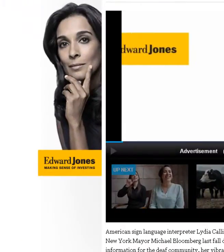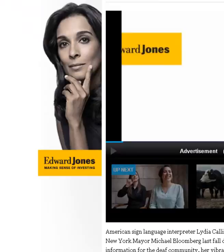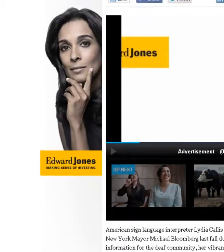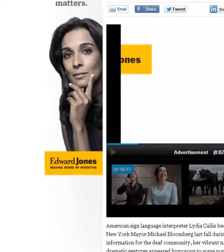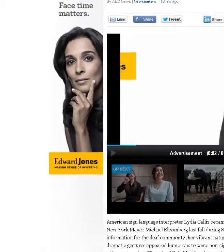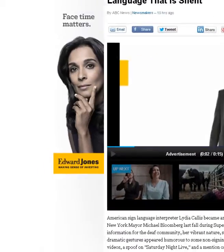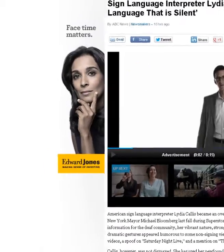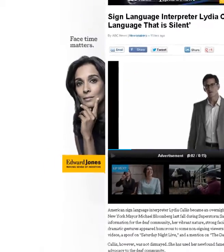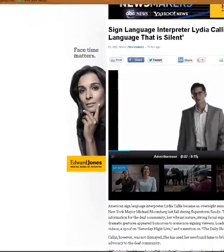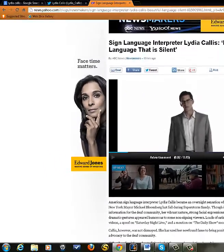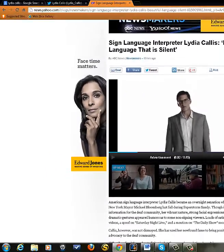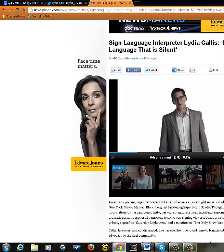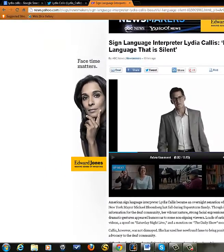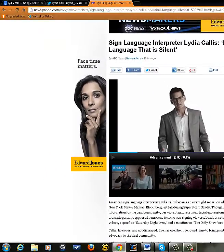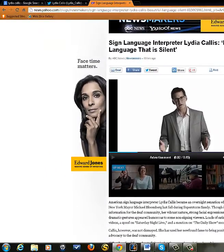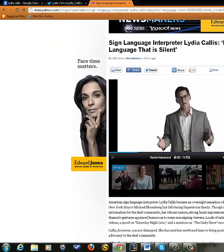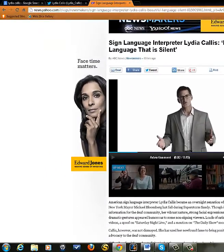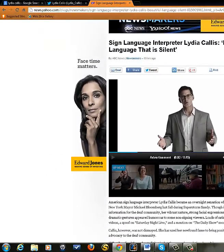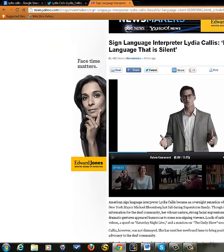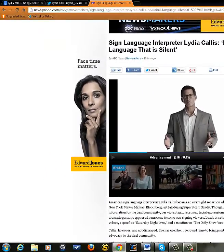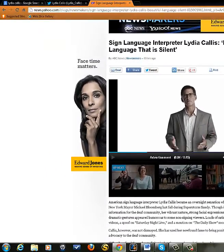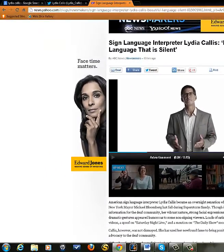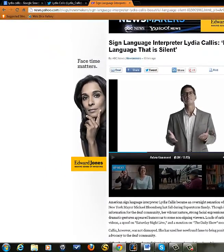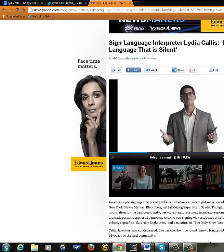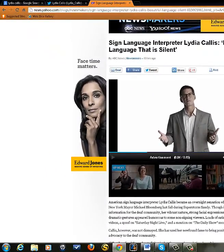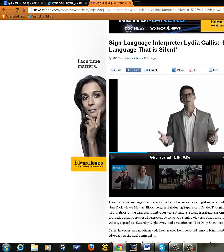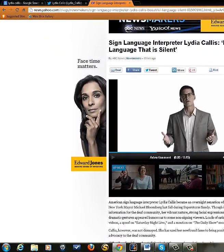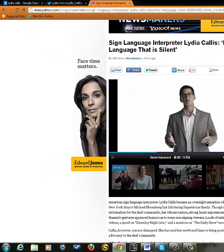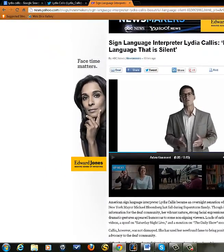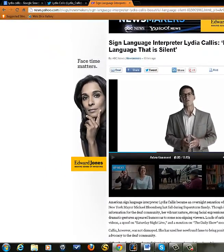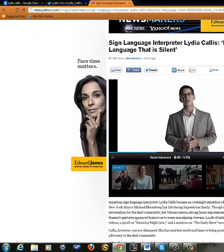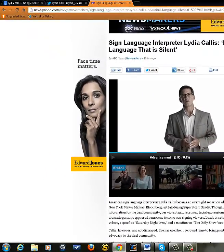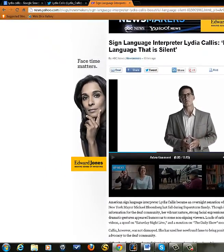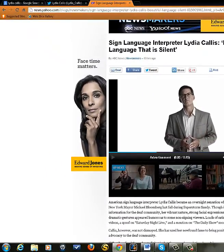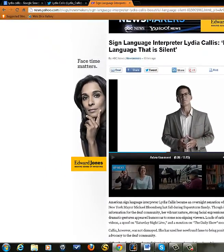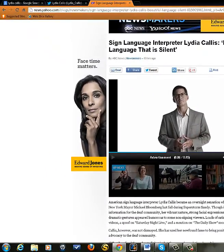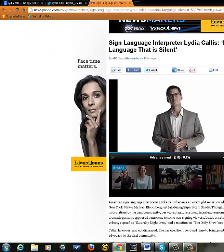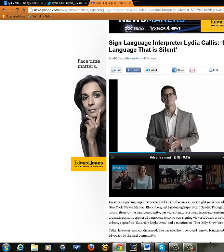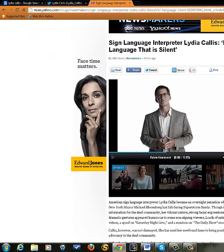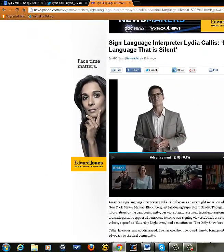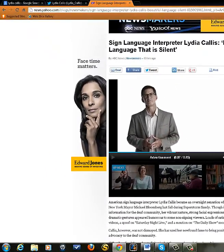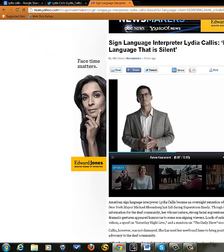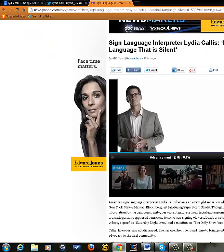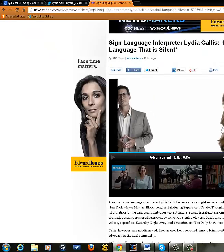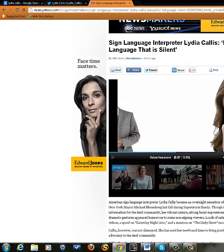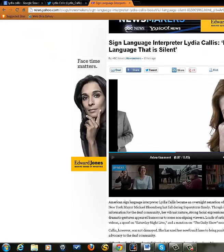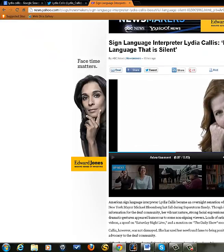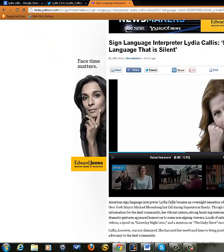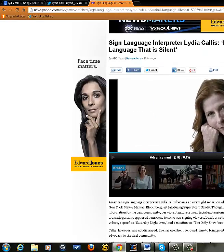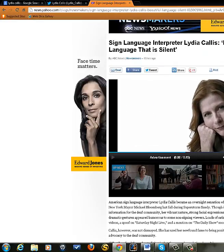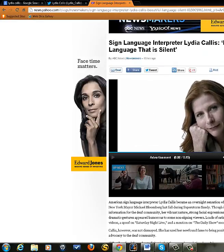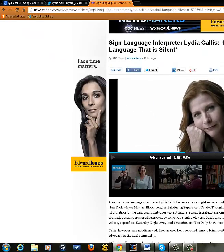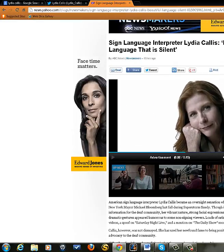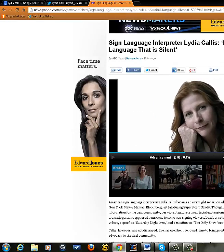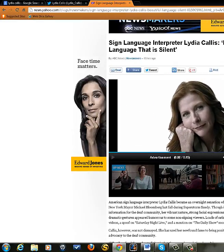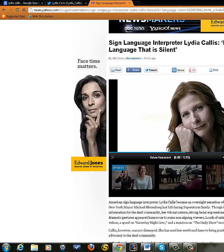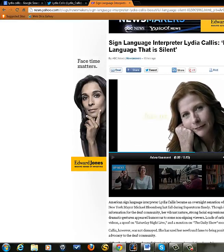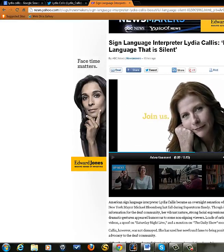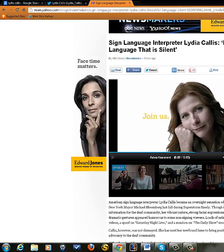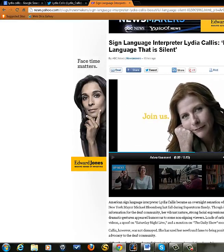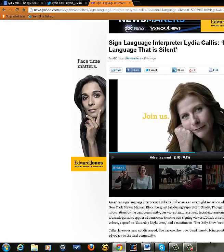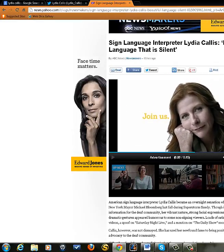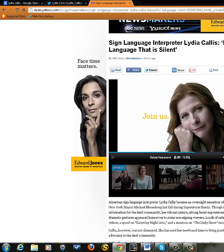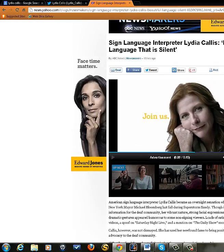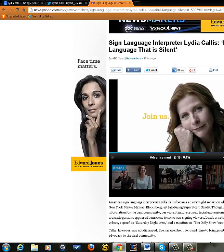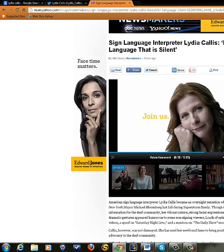If you have the nerve to believe that in a puzzling financial world, clarity is king. Join the nearly 7 million investors who think like